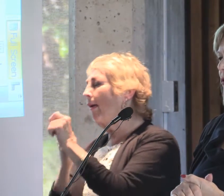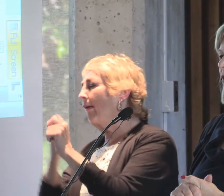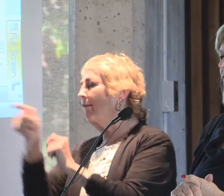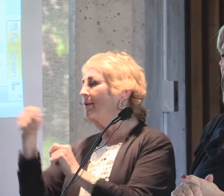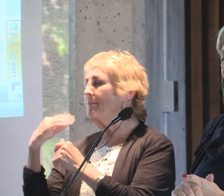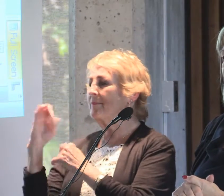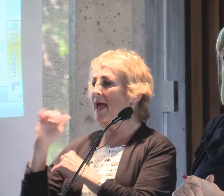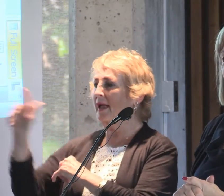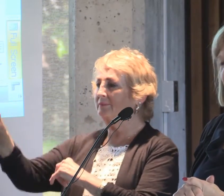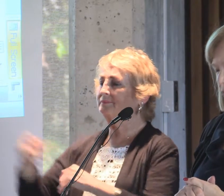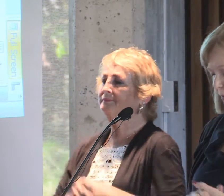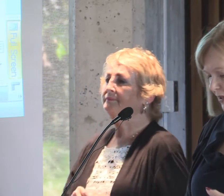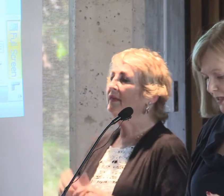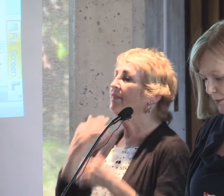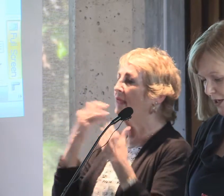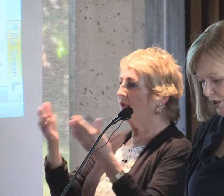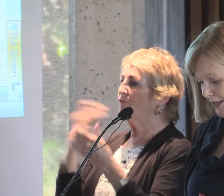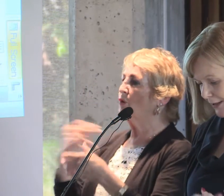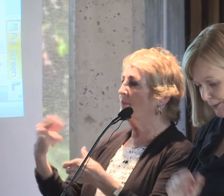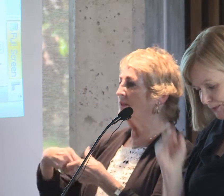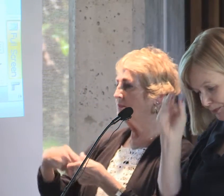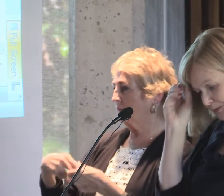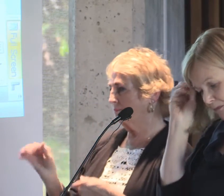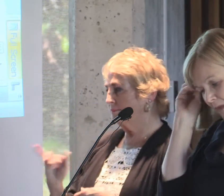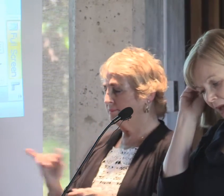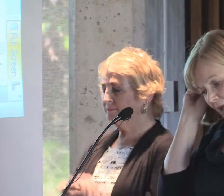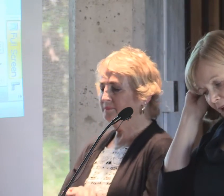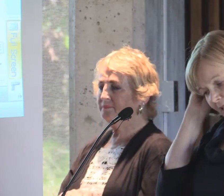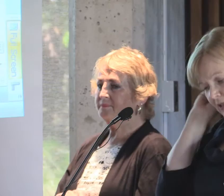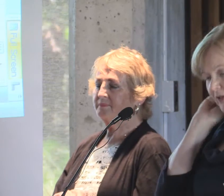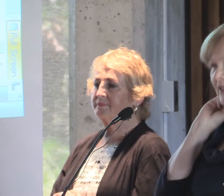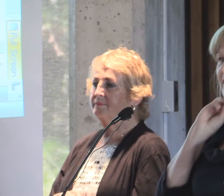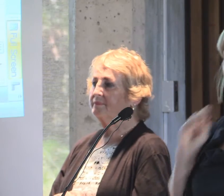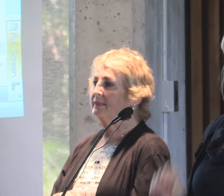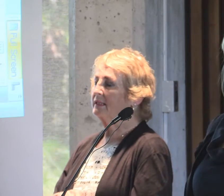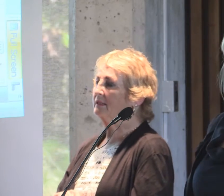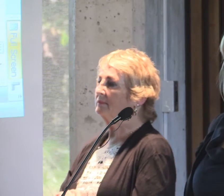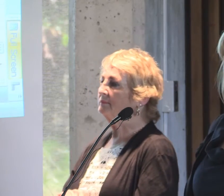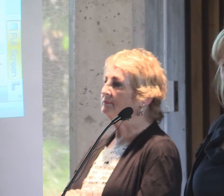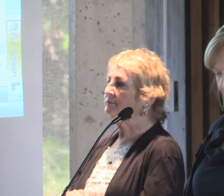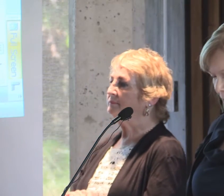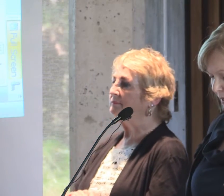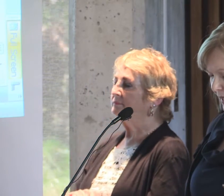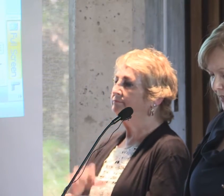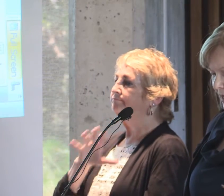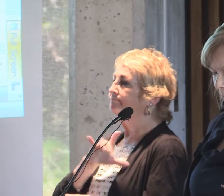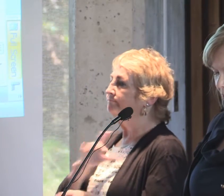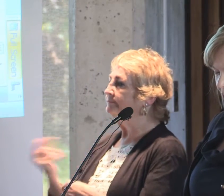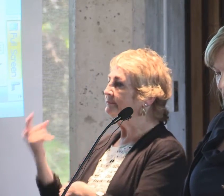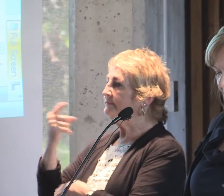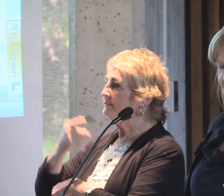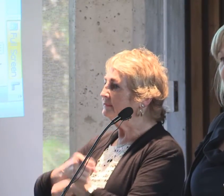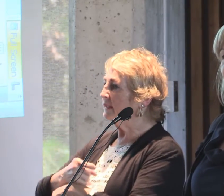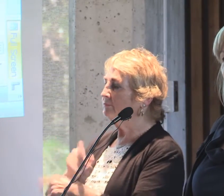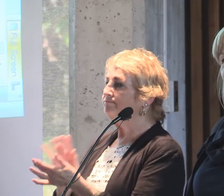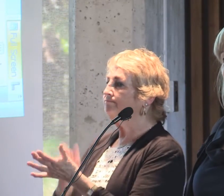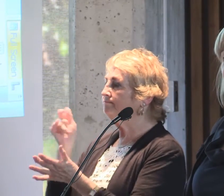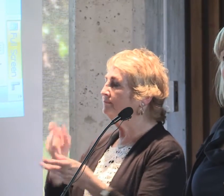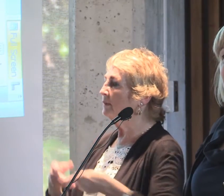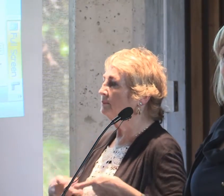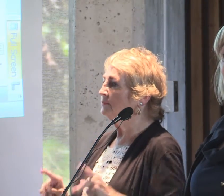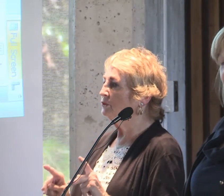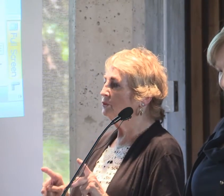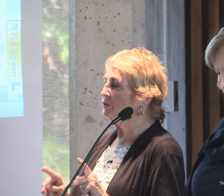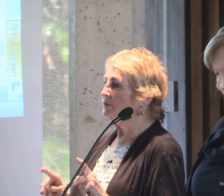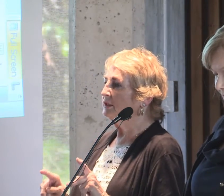Minister, for your contributions and your participation here. It's certainly a great day when we get the opportunity to present